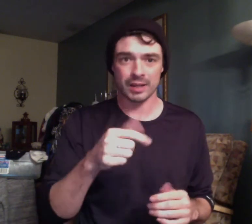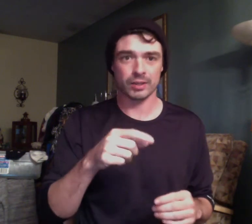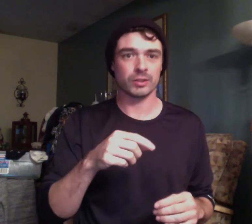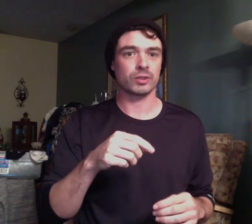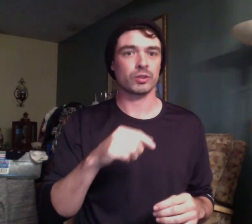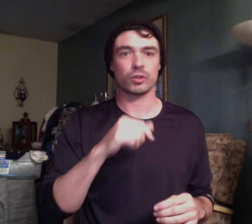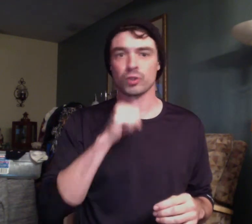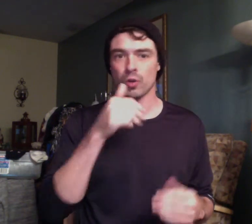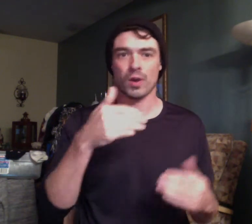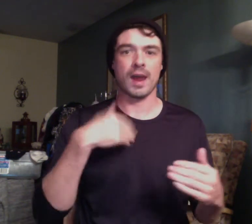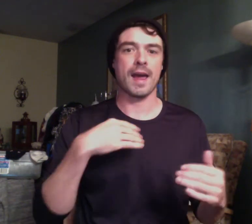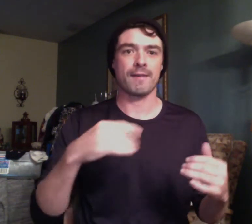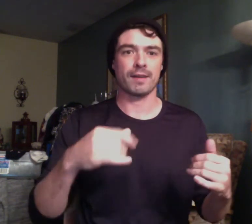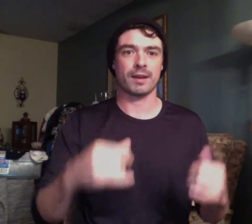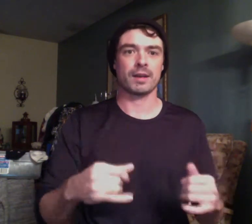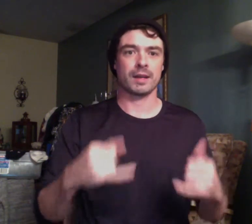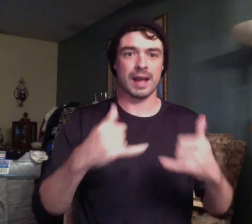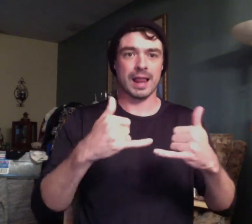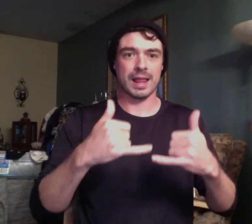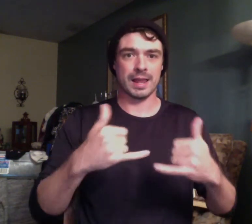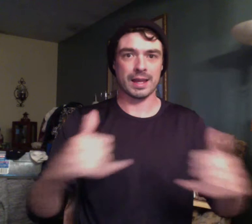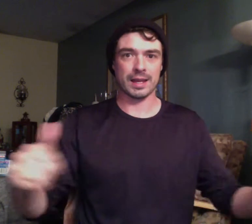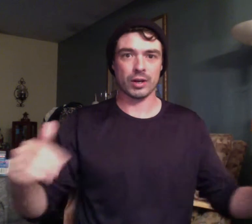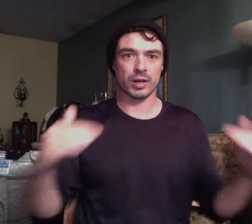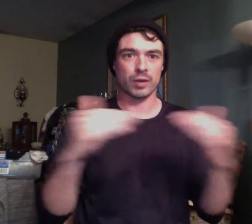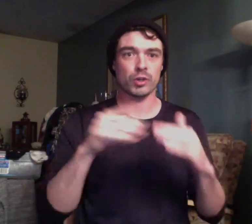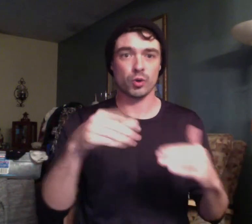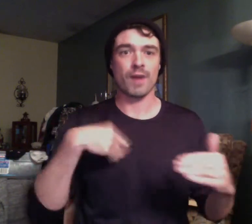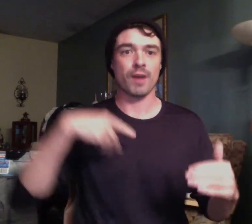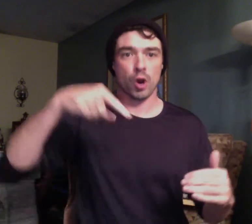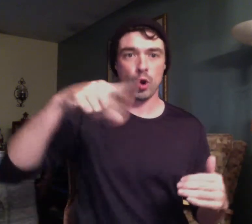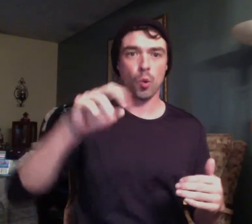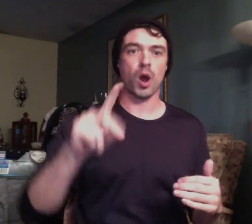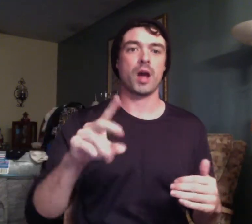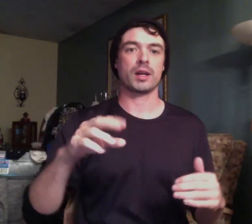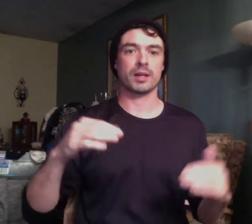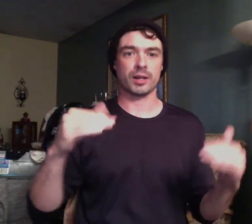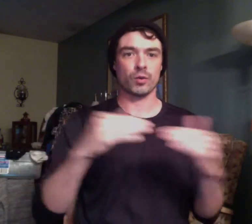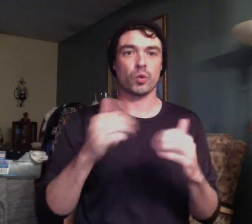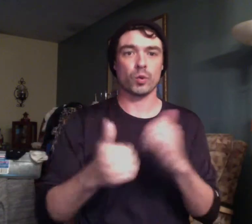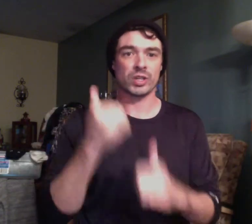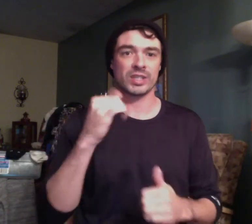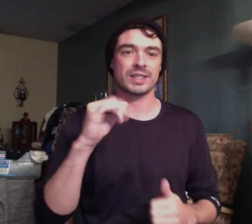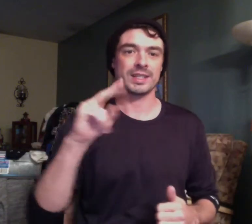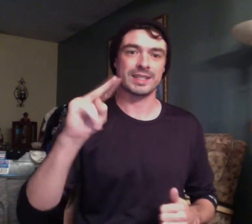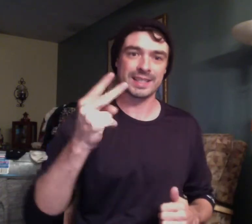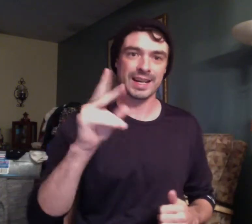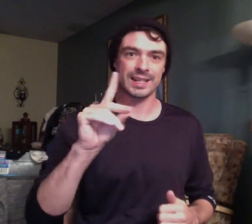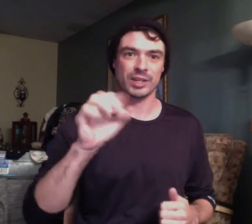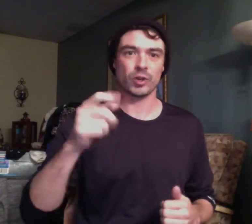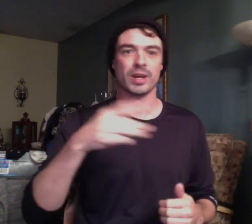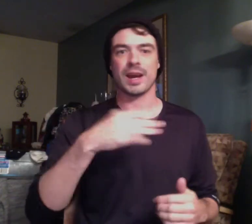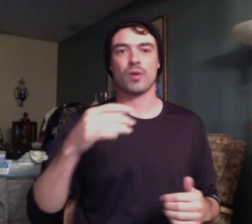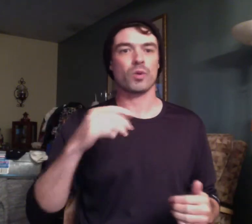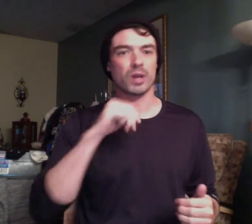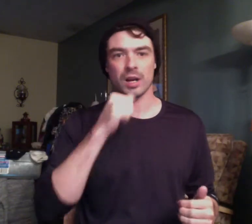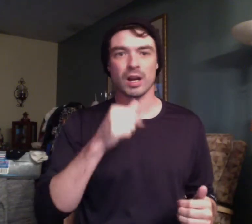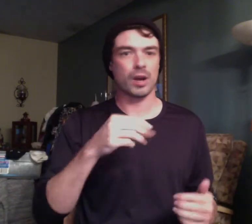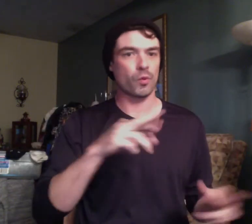linear equation. You have a quadratic equation, which is second degree, and we're not ready to do that one yet. So